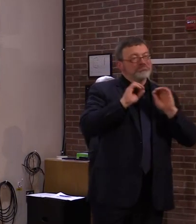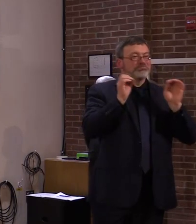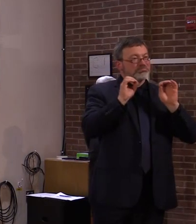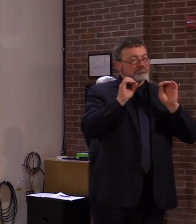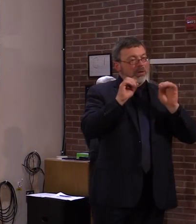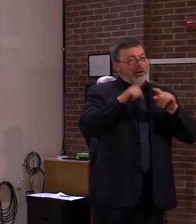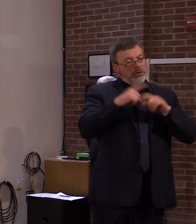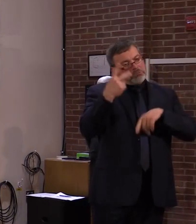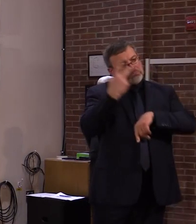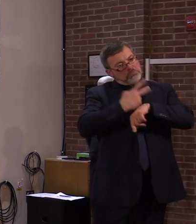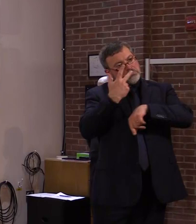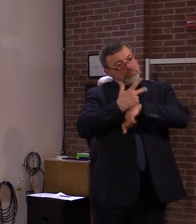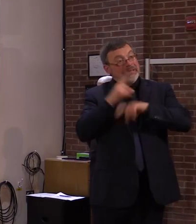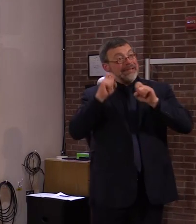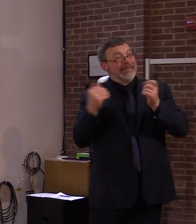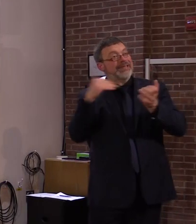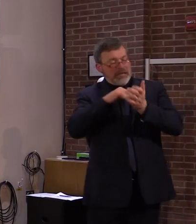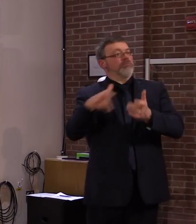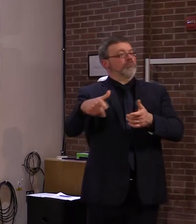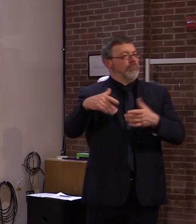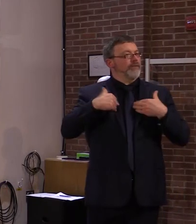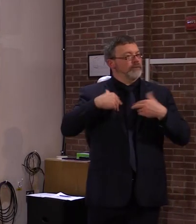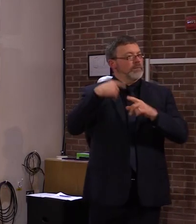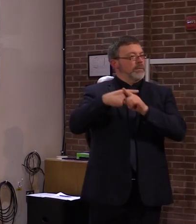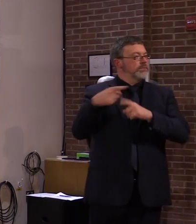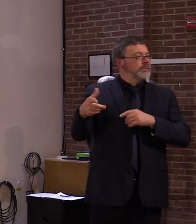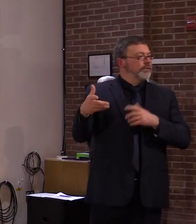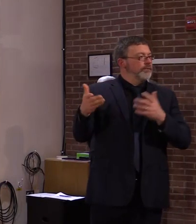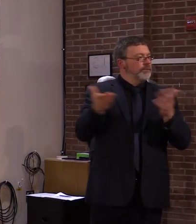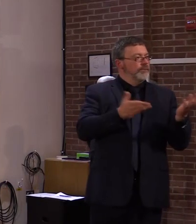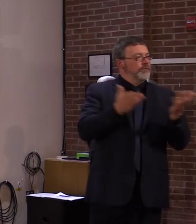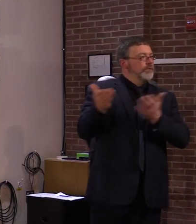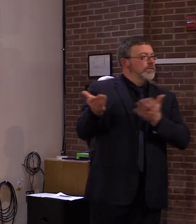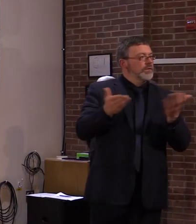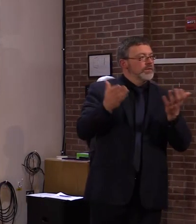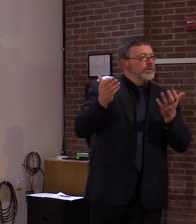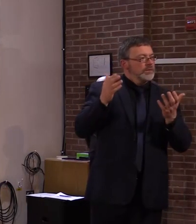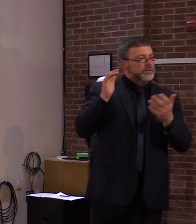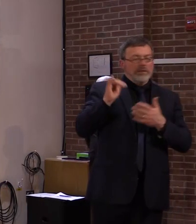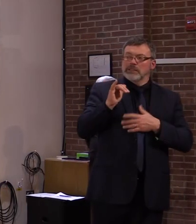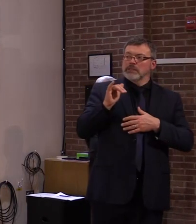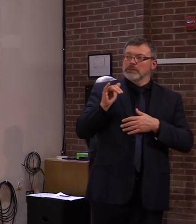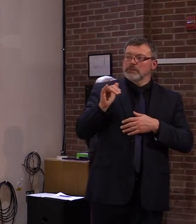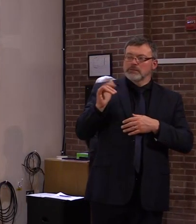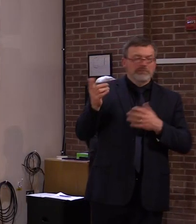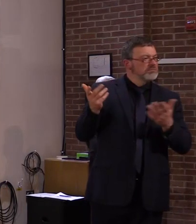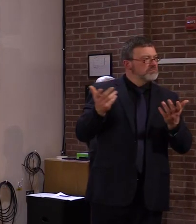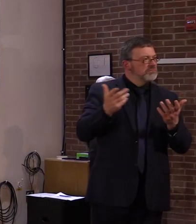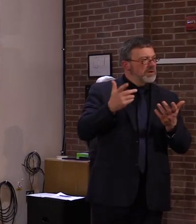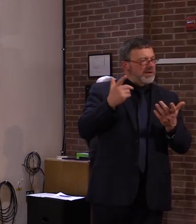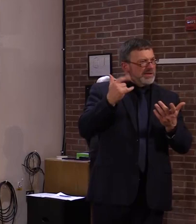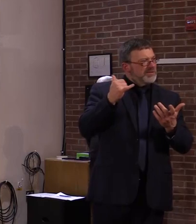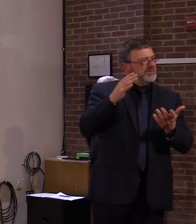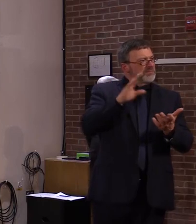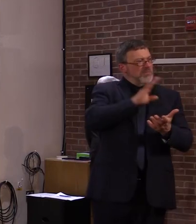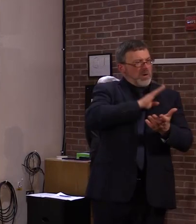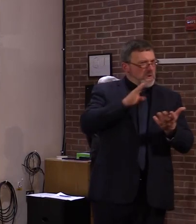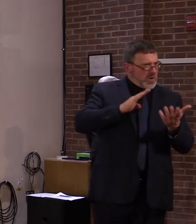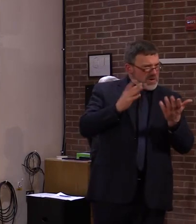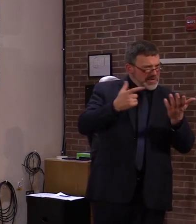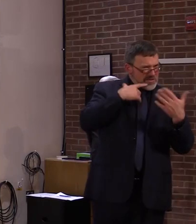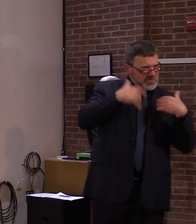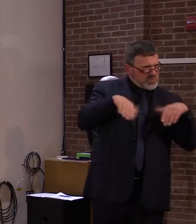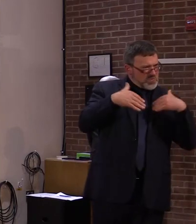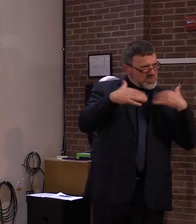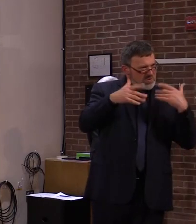We've been hearing for months from your administration that statistically you're much more likely to get